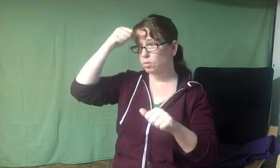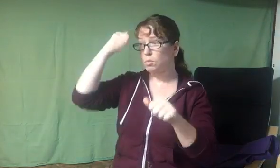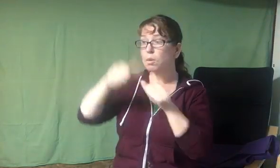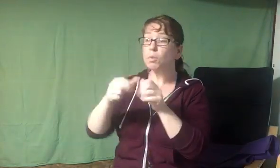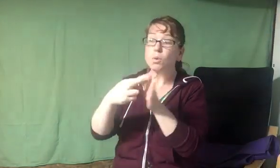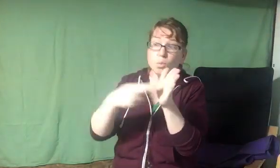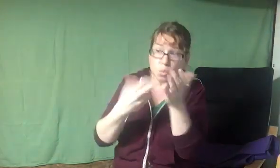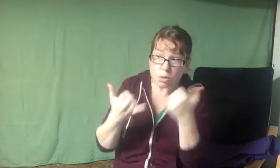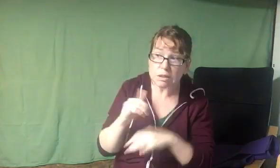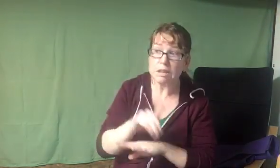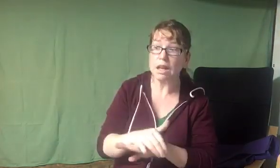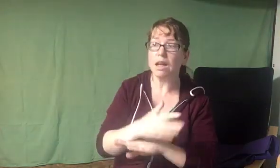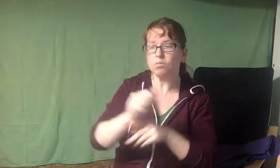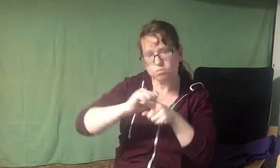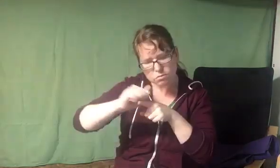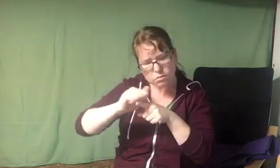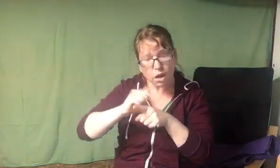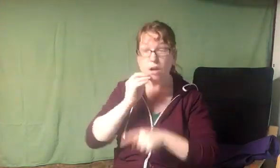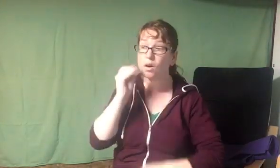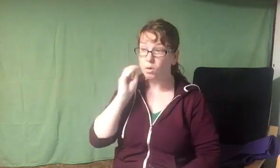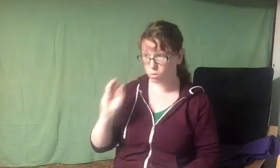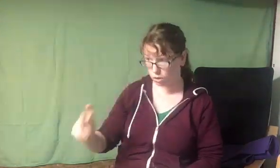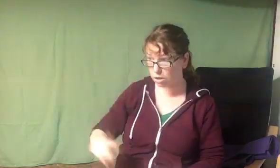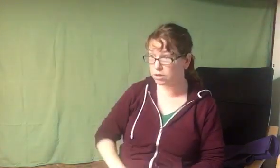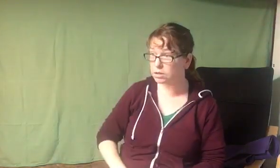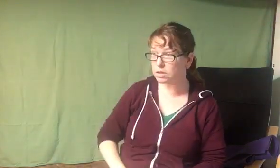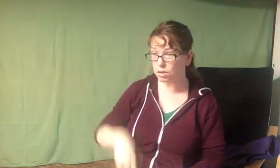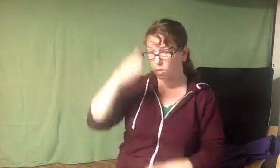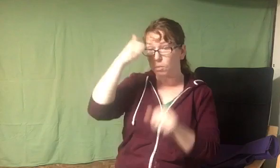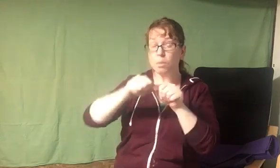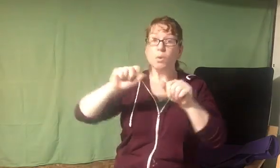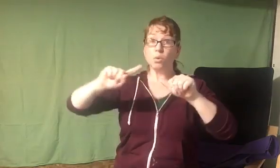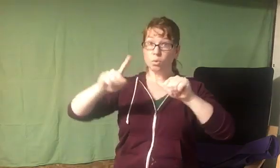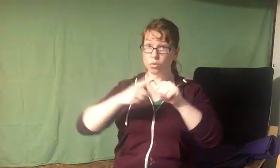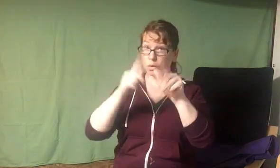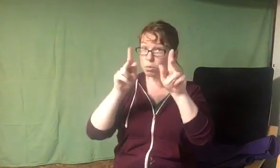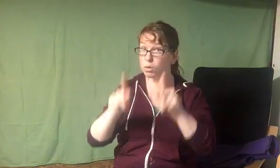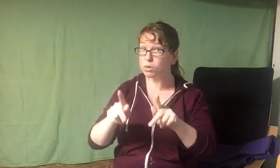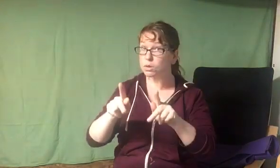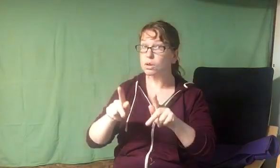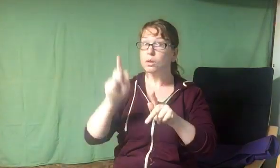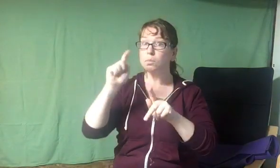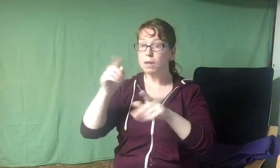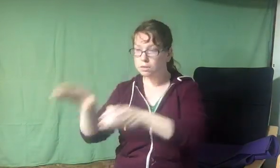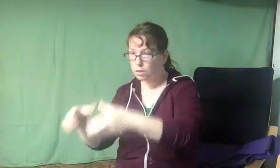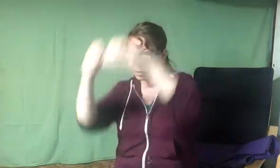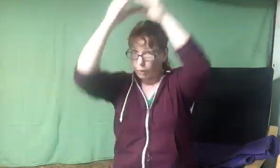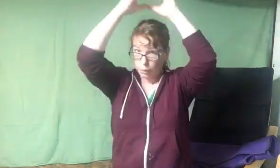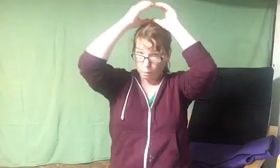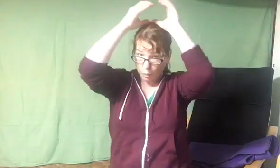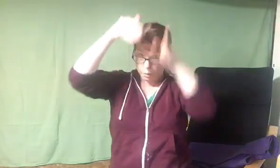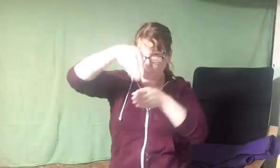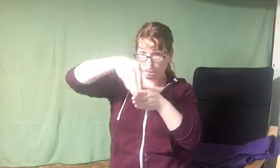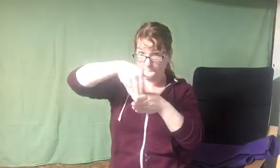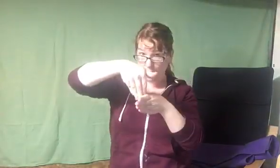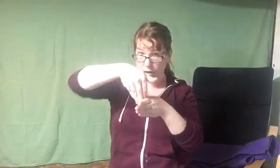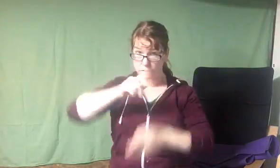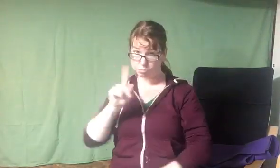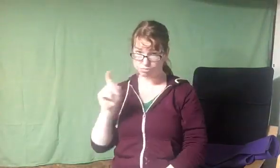you can? Remember, the first person has to weave through the line of cones with a beanbag on their head. The second person throws the net ball